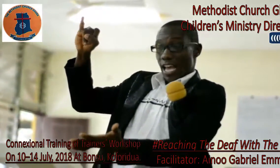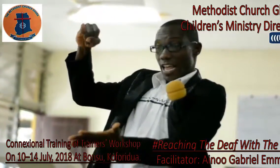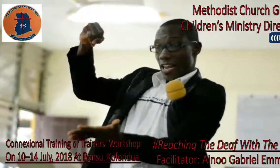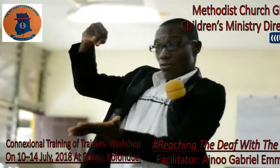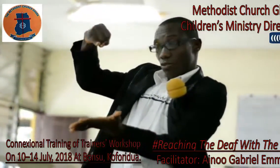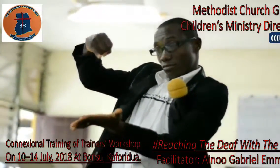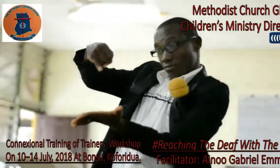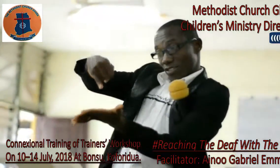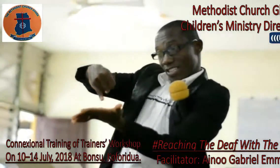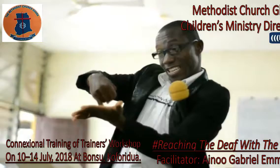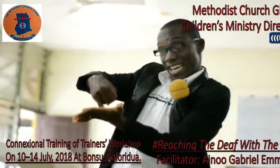then